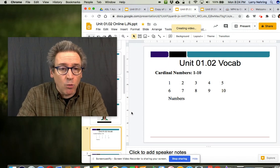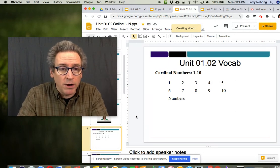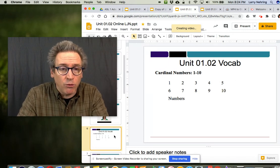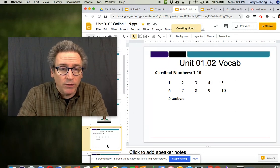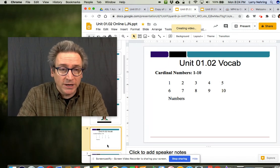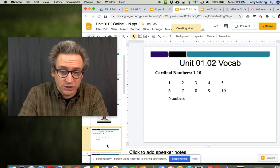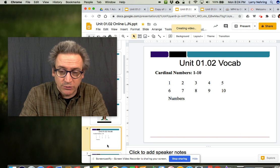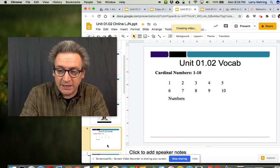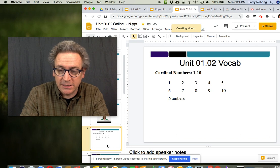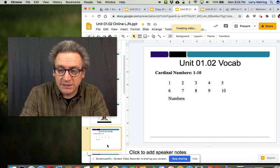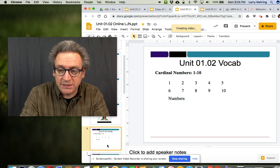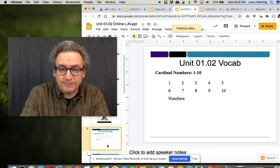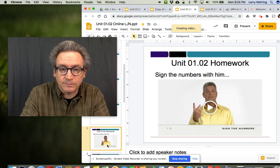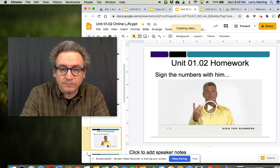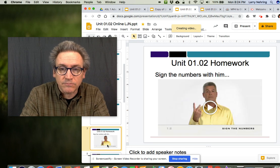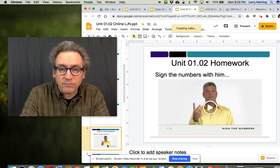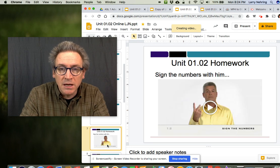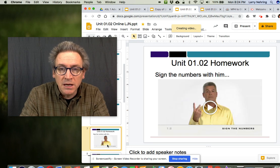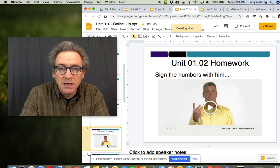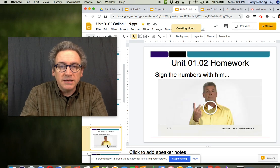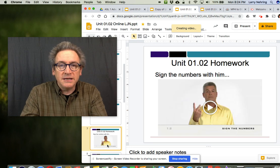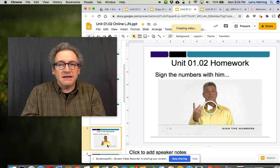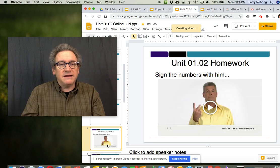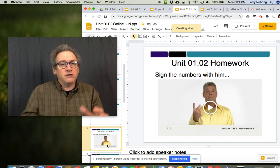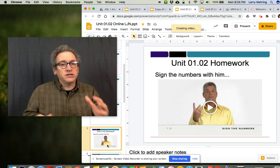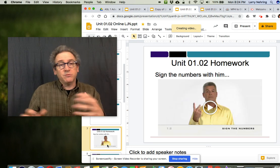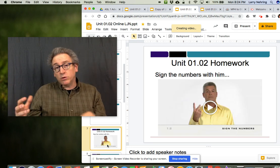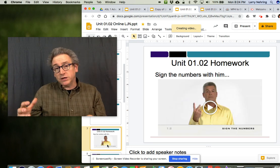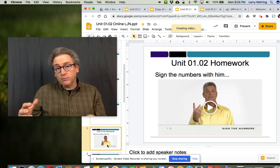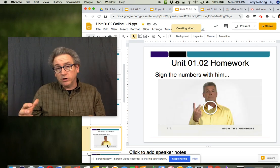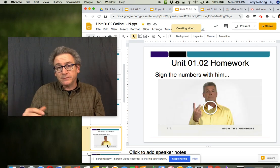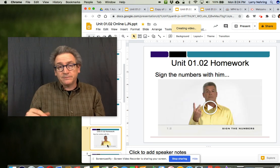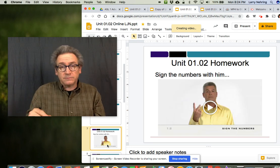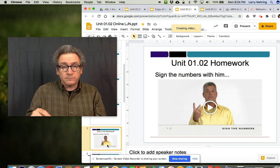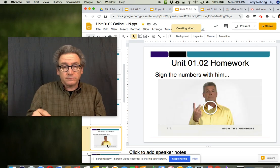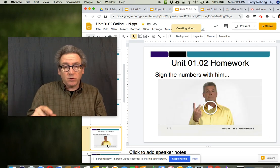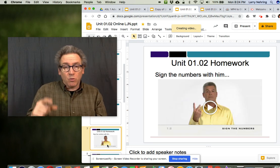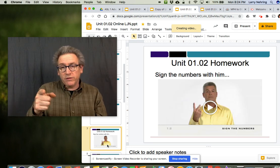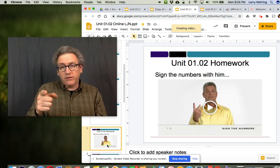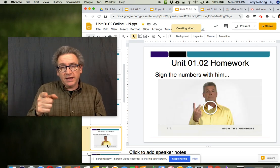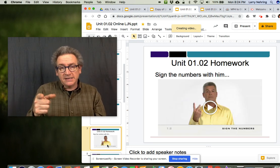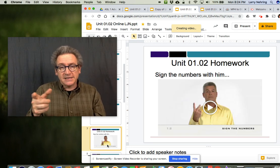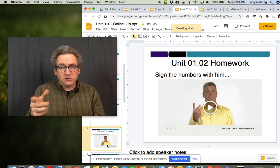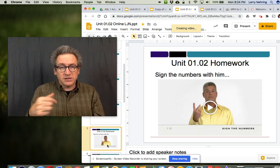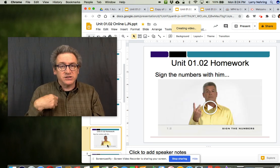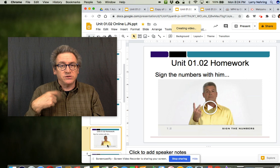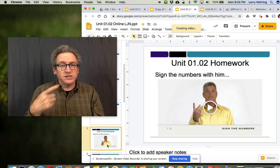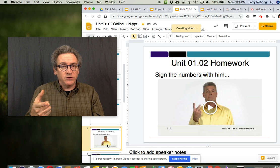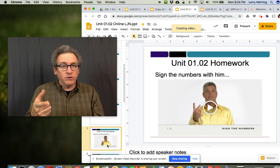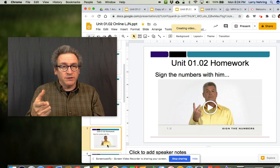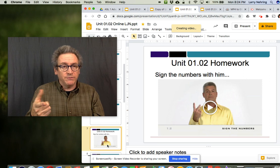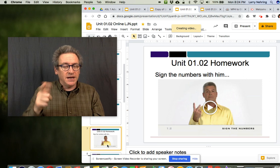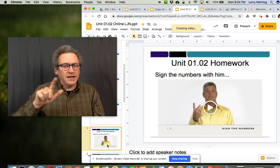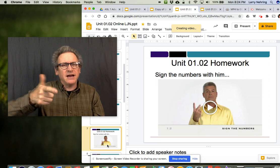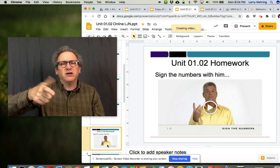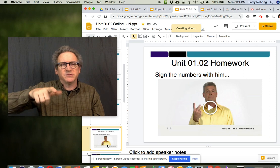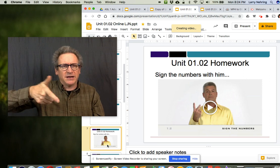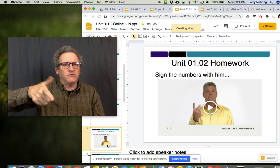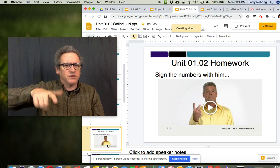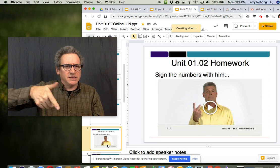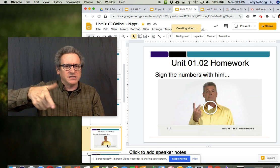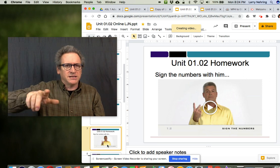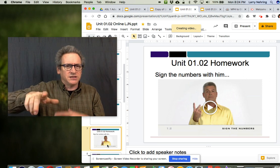that 1.2 is. Then there's some homework in the book. One thing is an exercise to sign with him, and it kind of